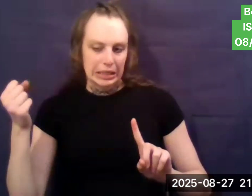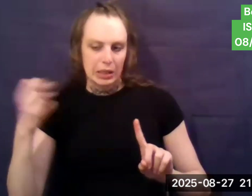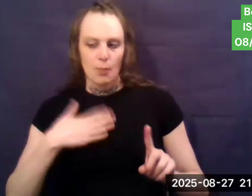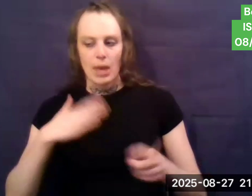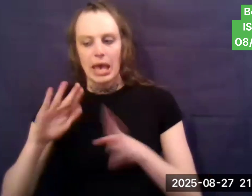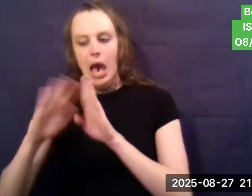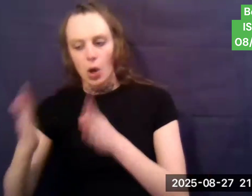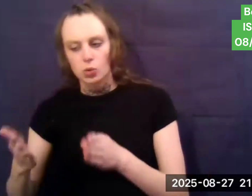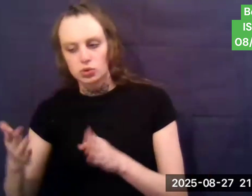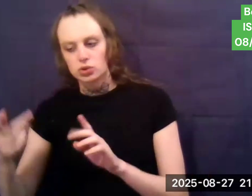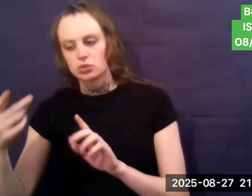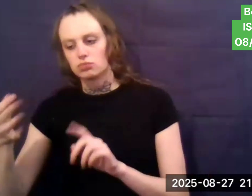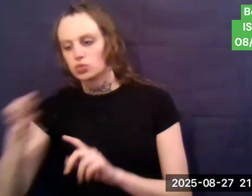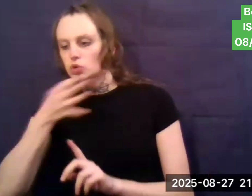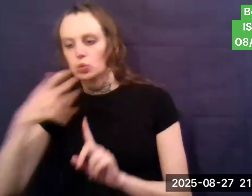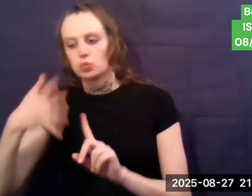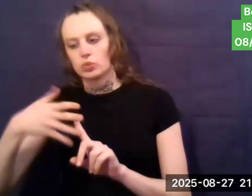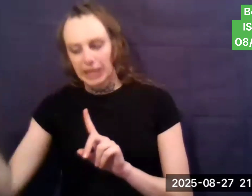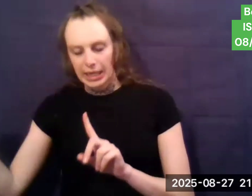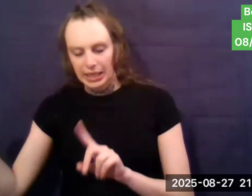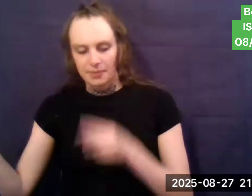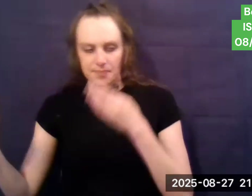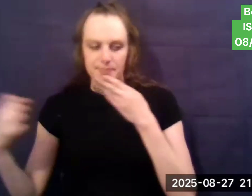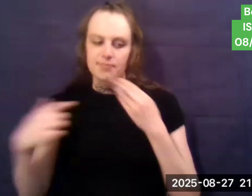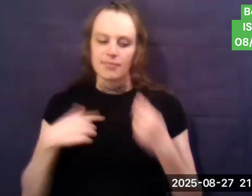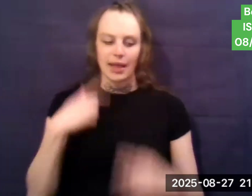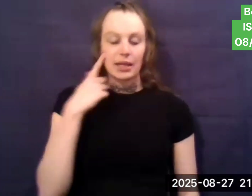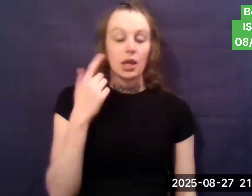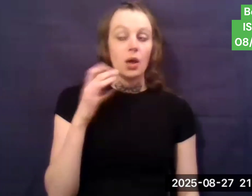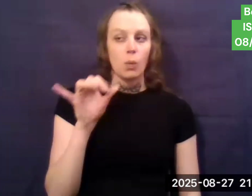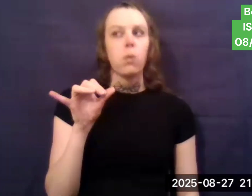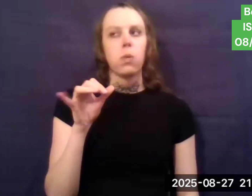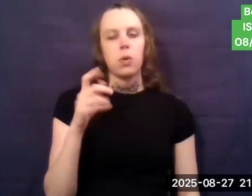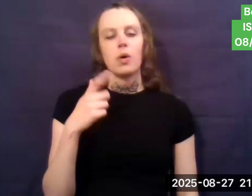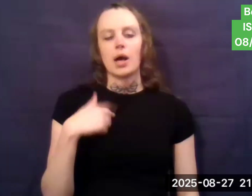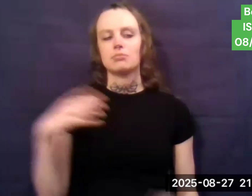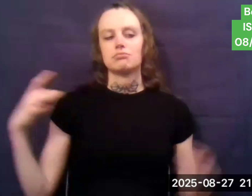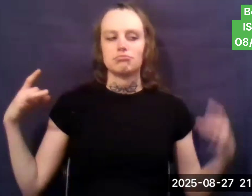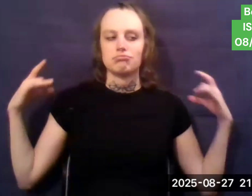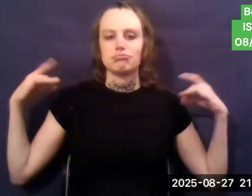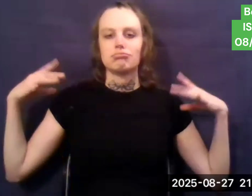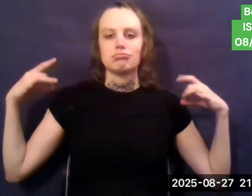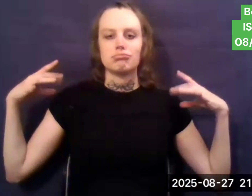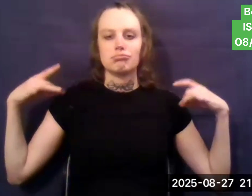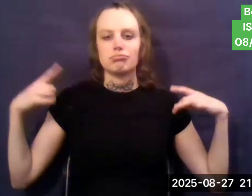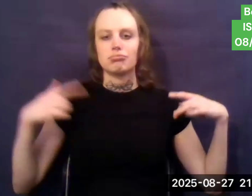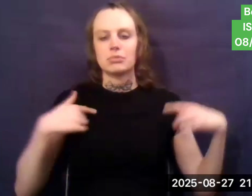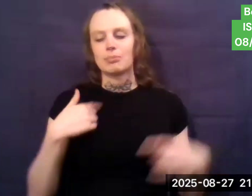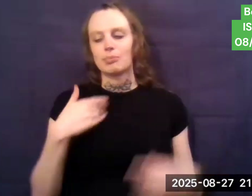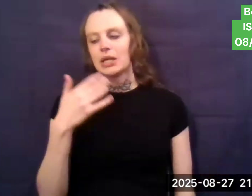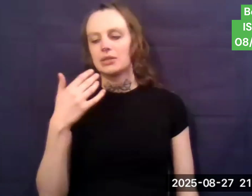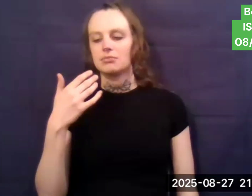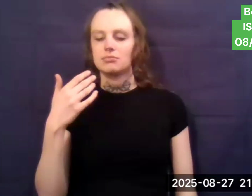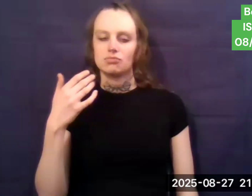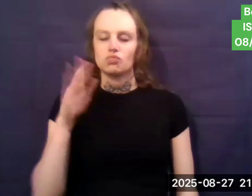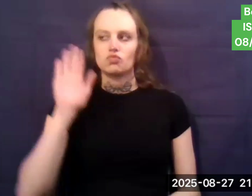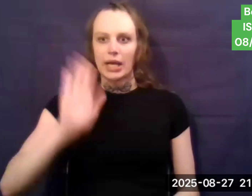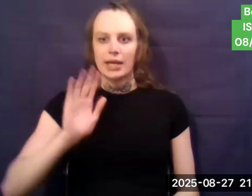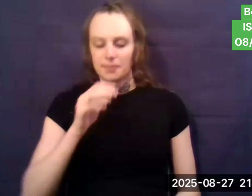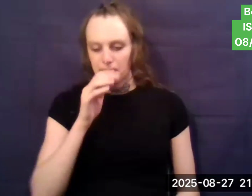I'm thinking, "Oh yeah, I'm killing it," right? Um and I got to that 9th step. I started making these